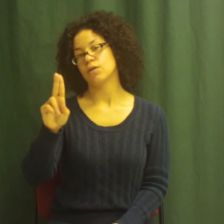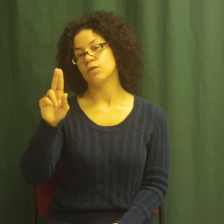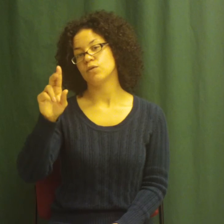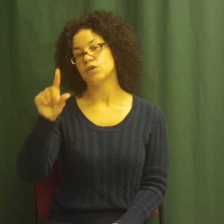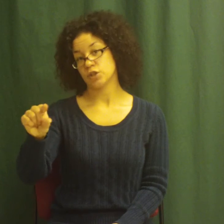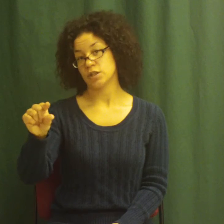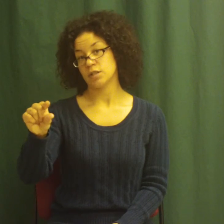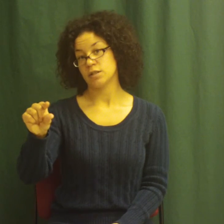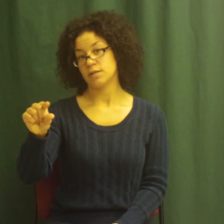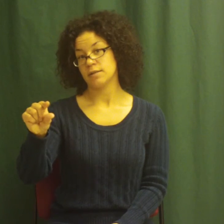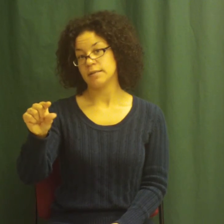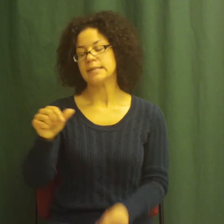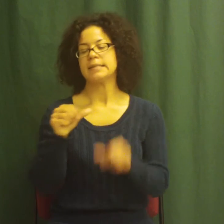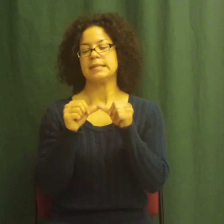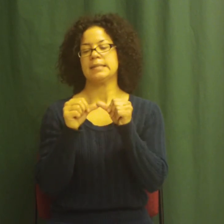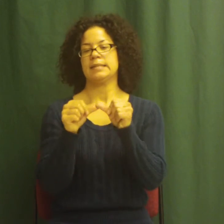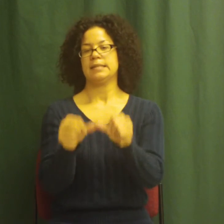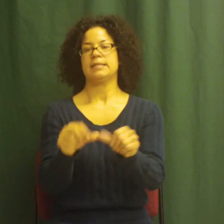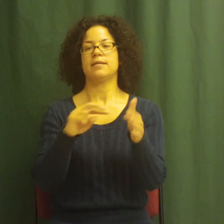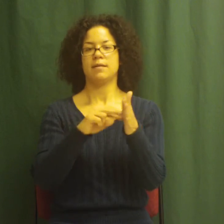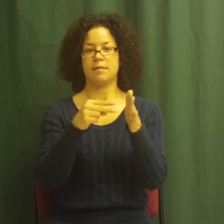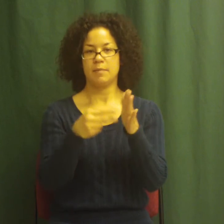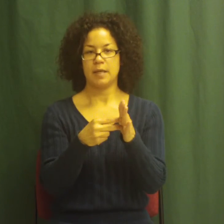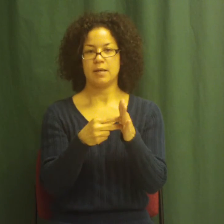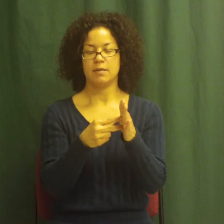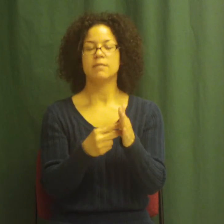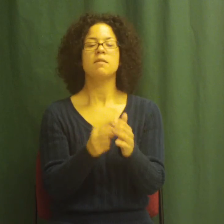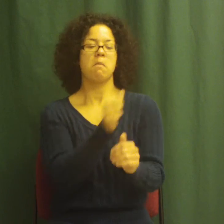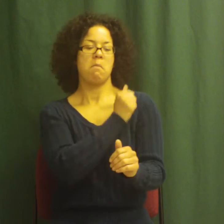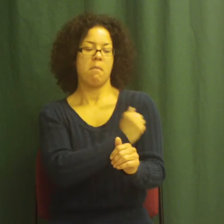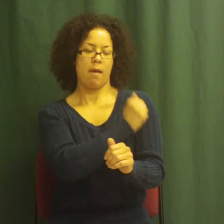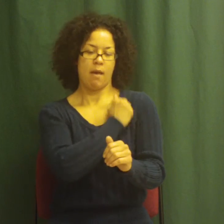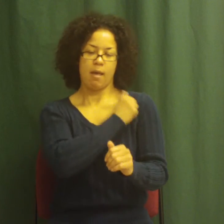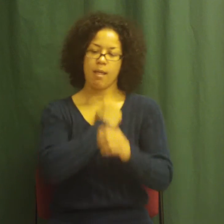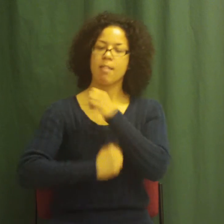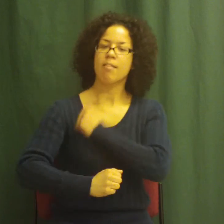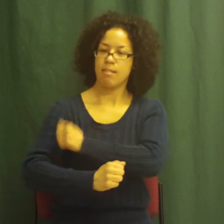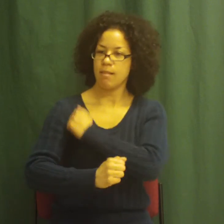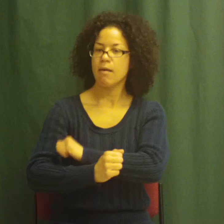does still mean bath or pool in Icelandic.